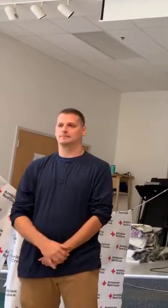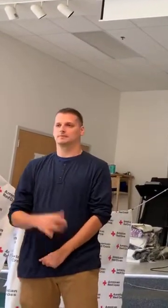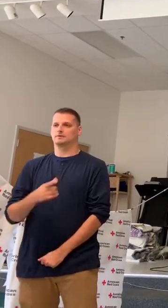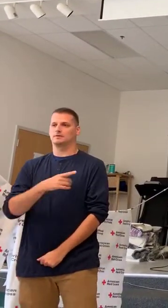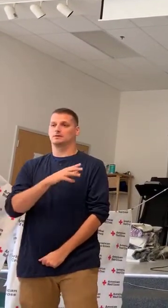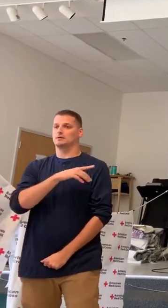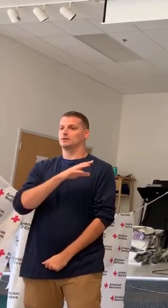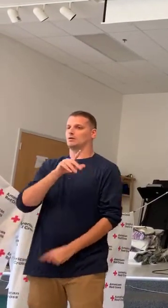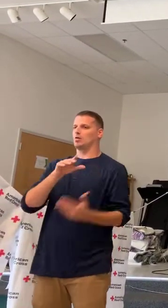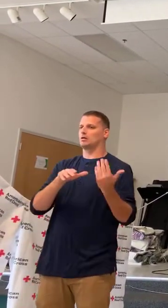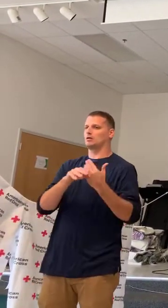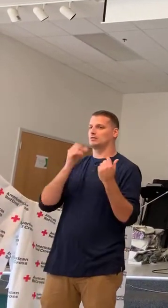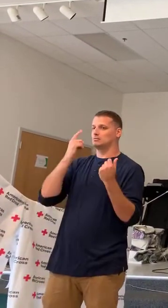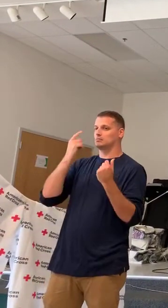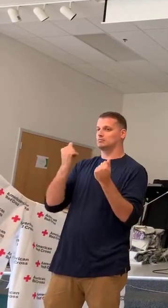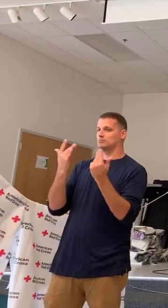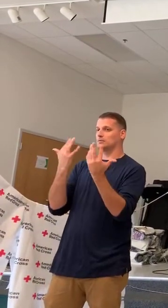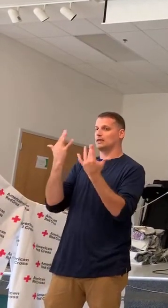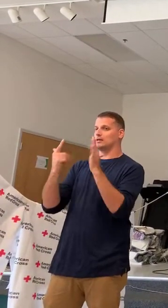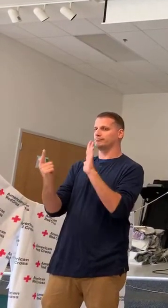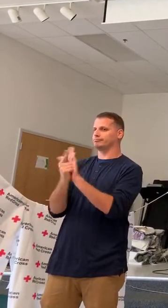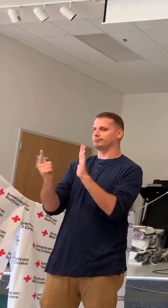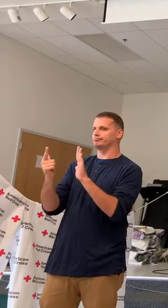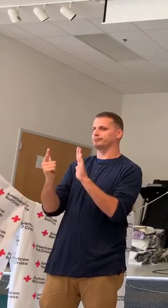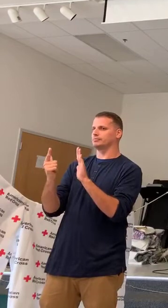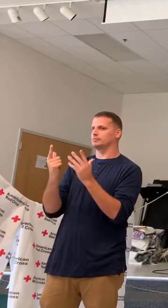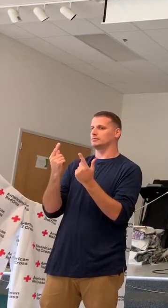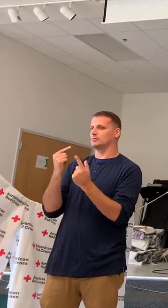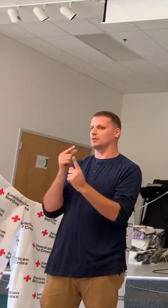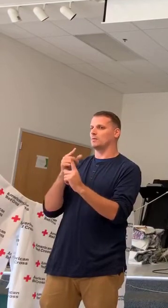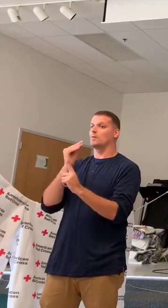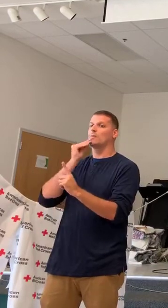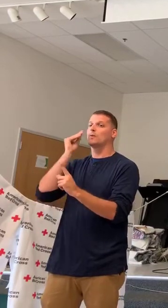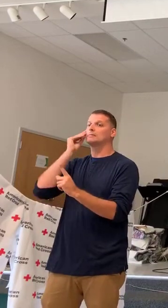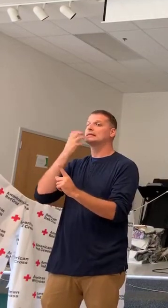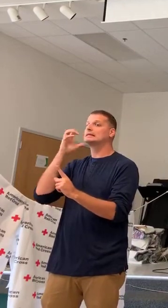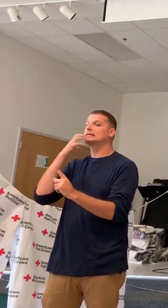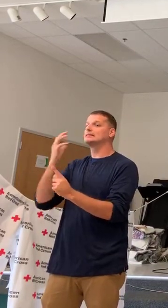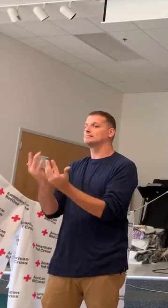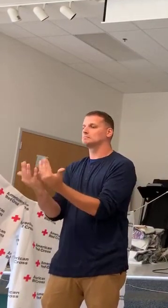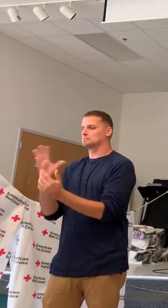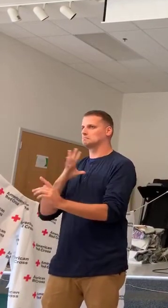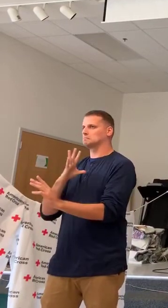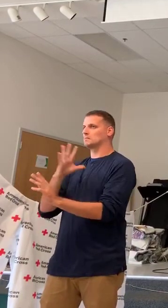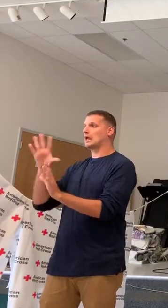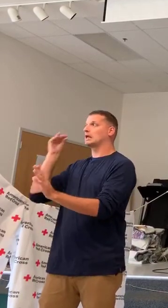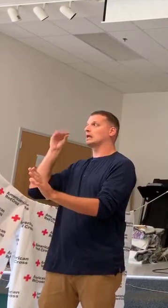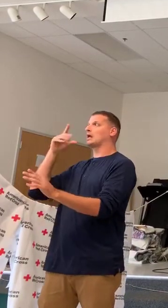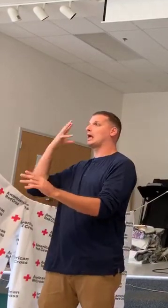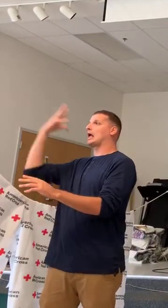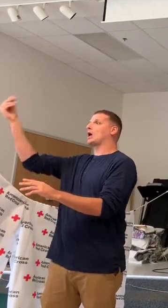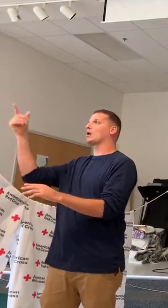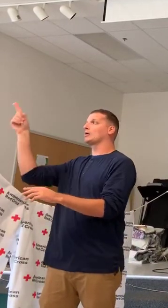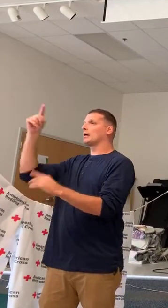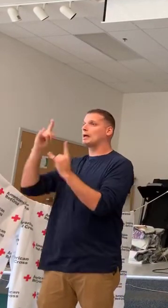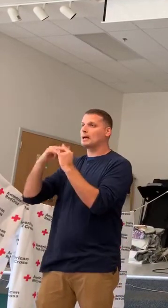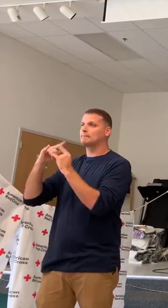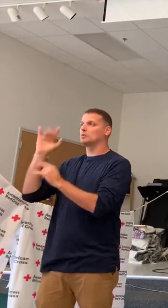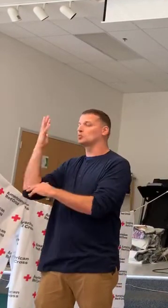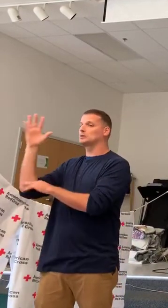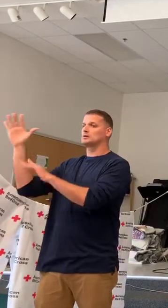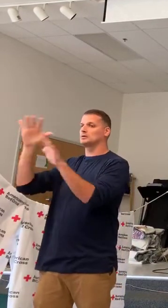now. Wood stoves are allowed. Okay. I understood all fire containment stoves shut down, just got to shut off that